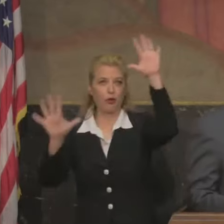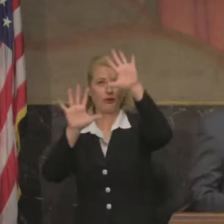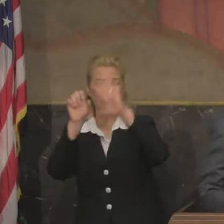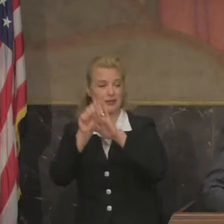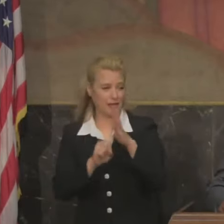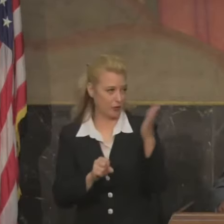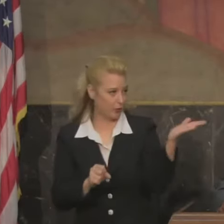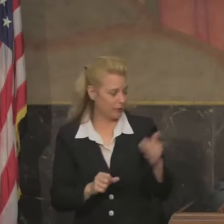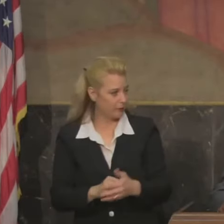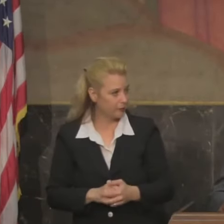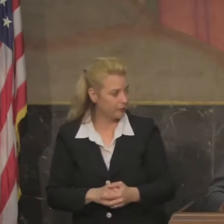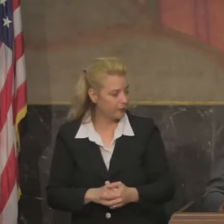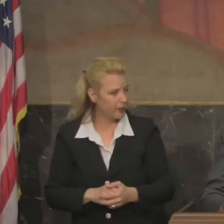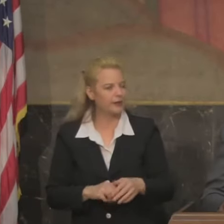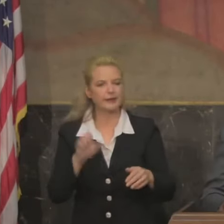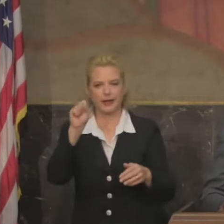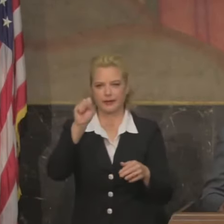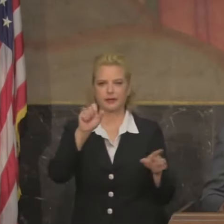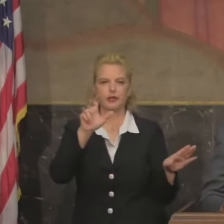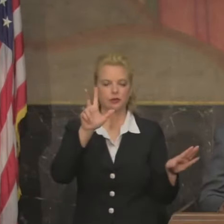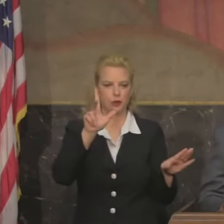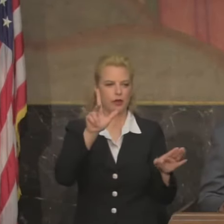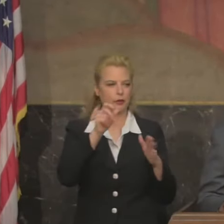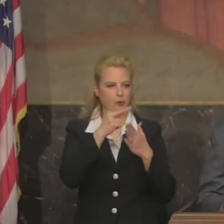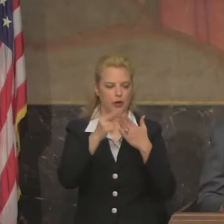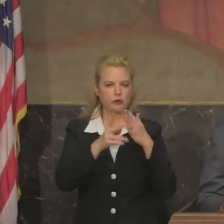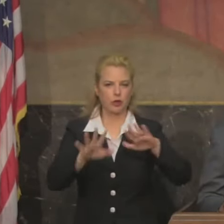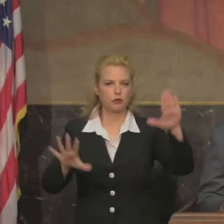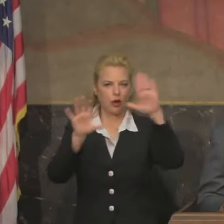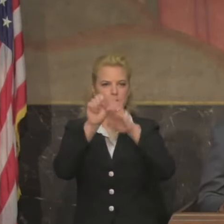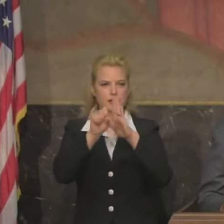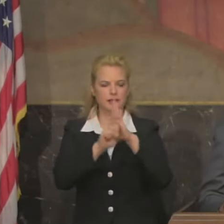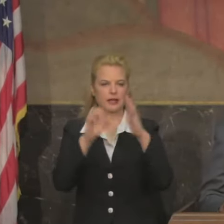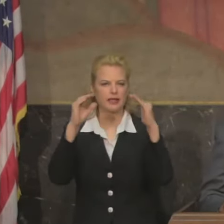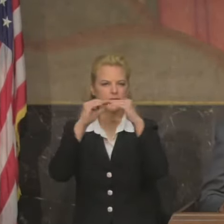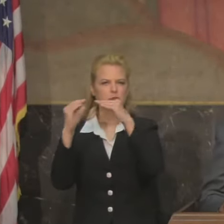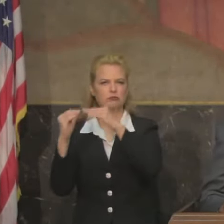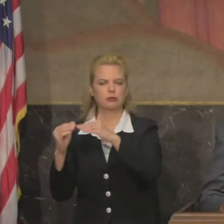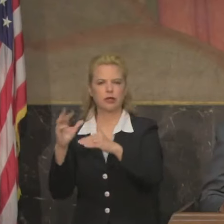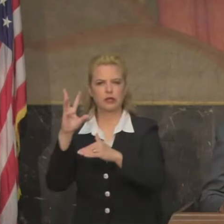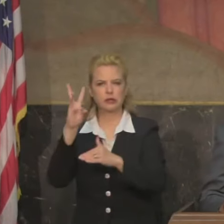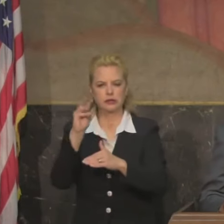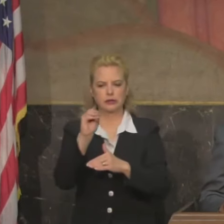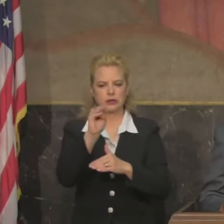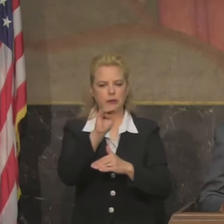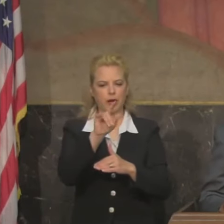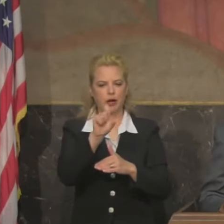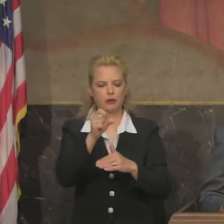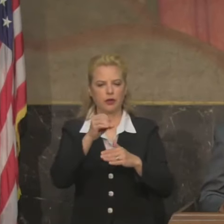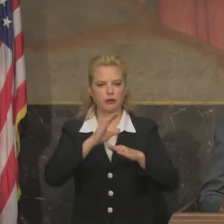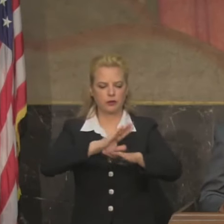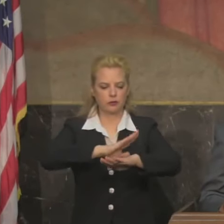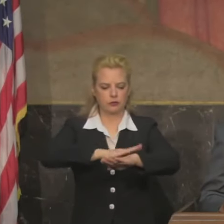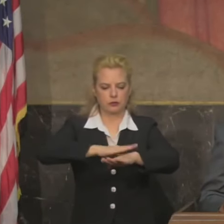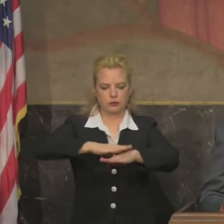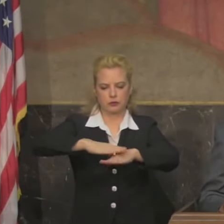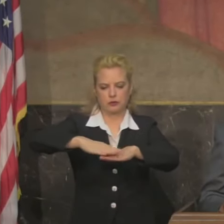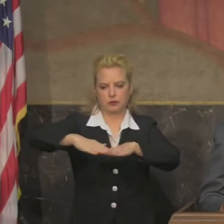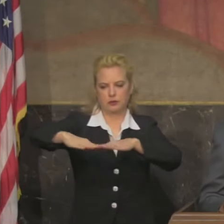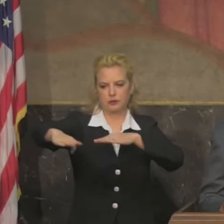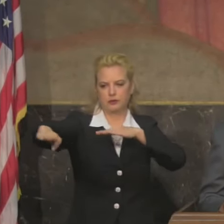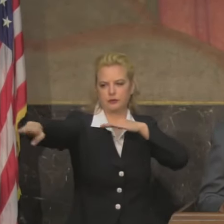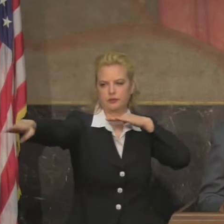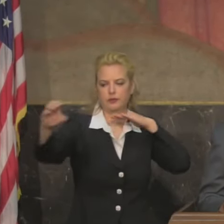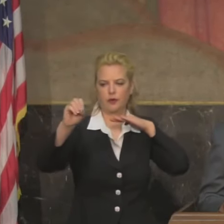Go ahead. Yeah, so there are 23 projects across the state that will equate to about 60 miles of overlay, and we'll give you the